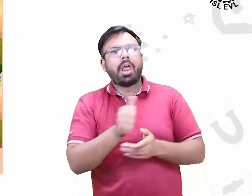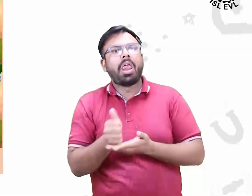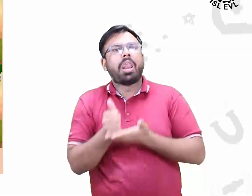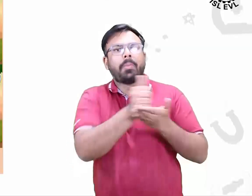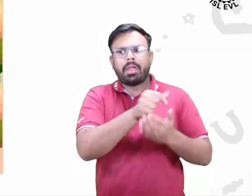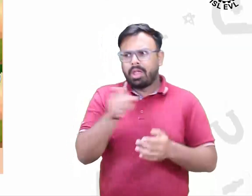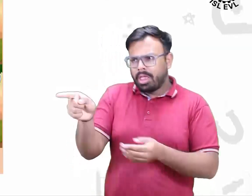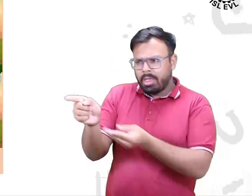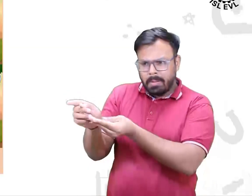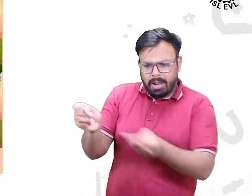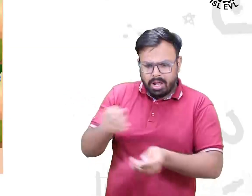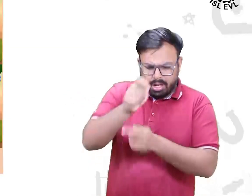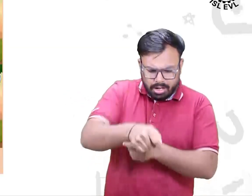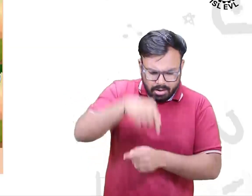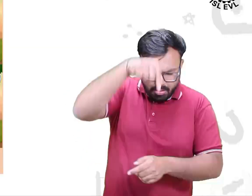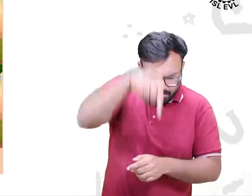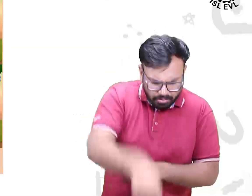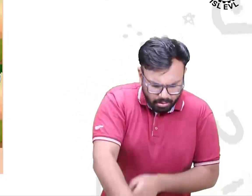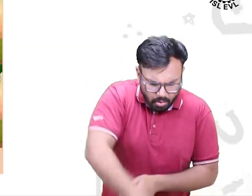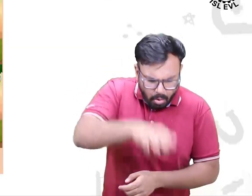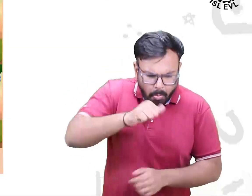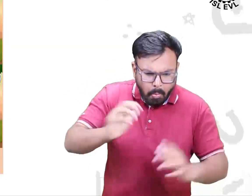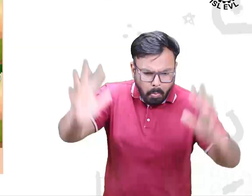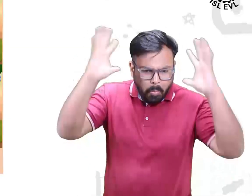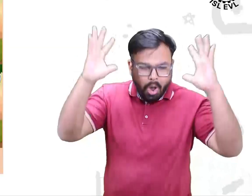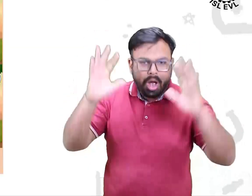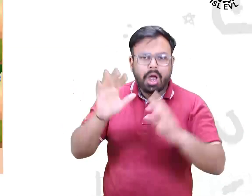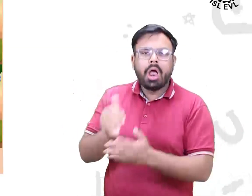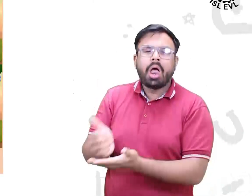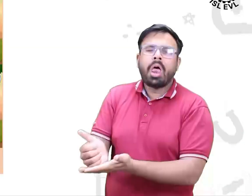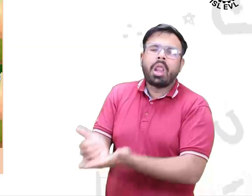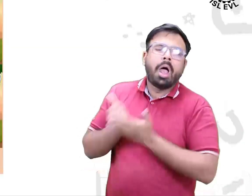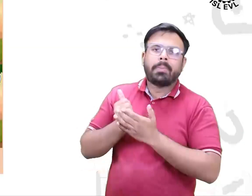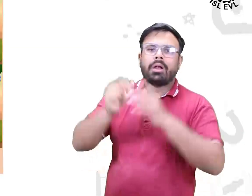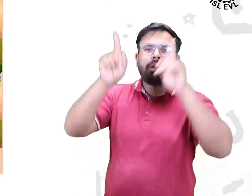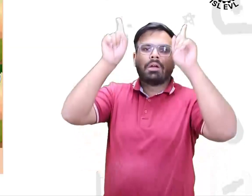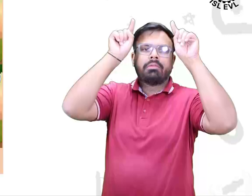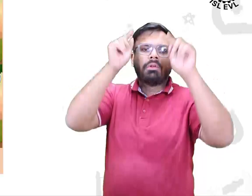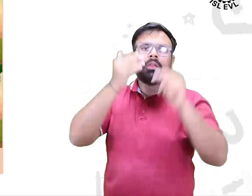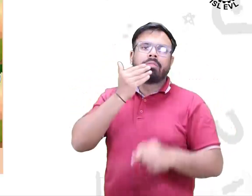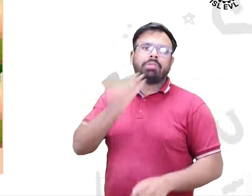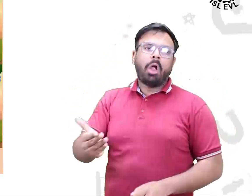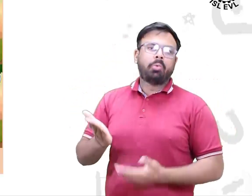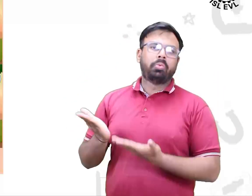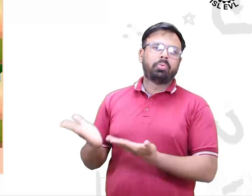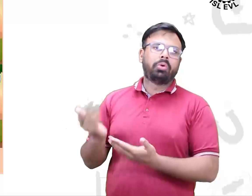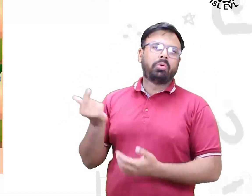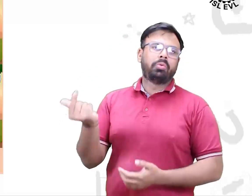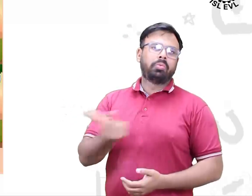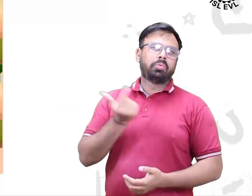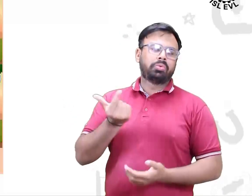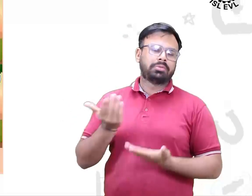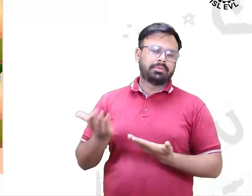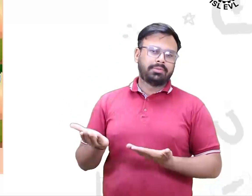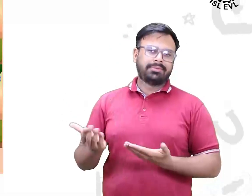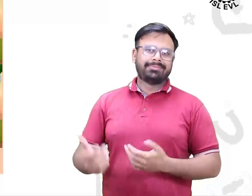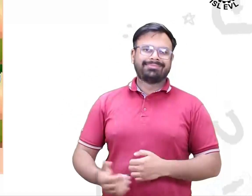you know? These termite mounds are indicator of shallow groundwater.